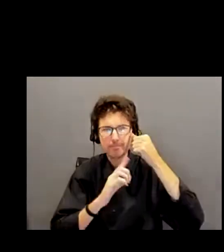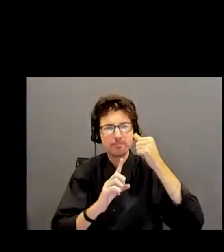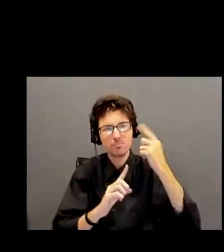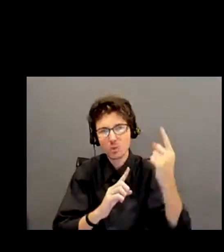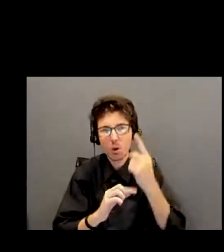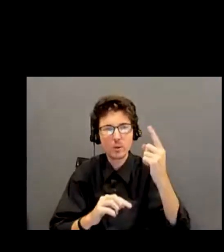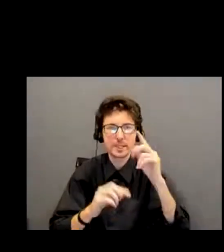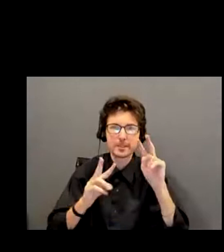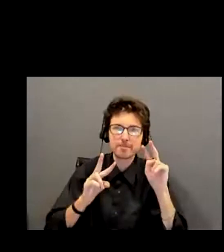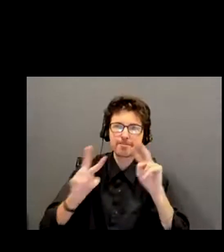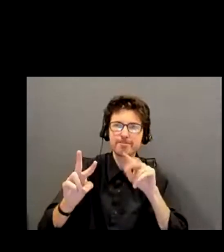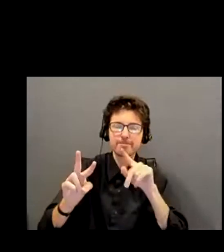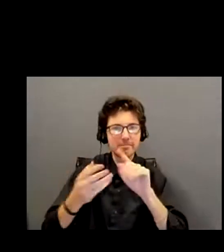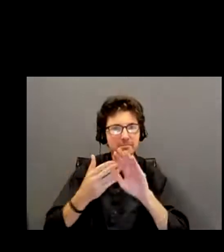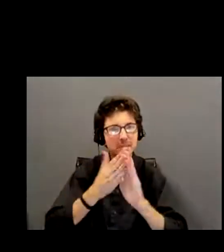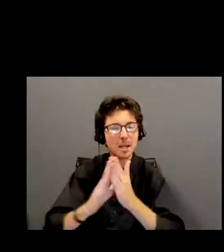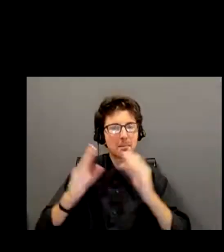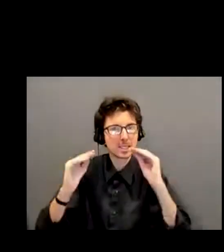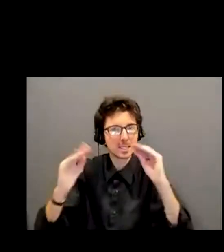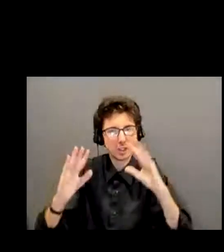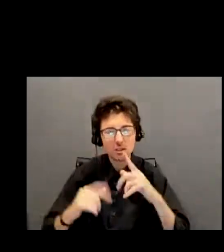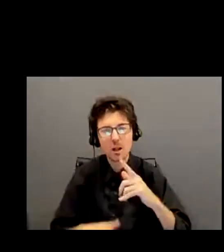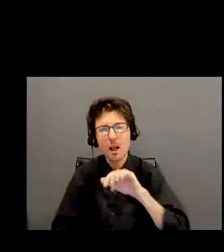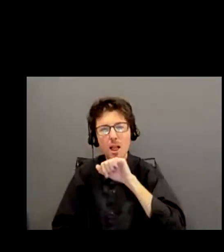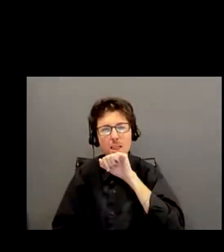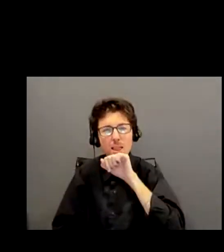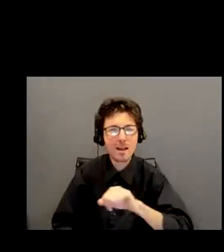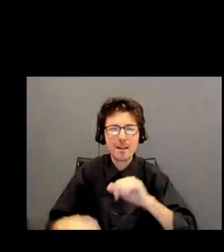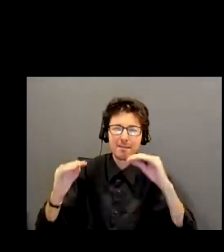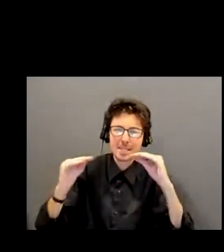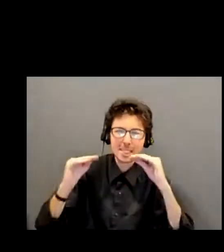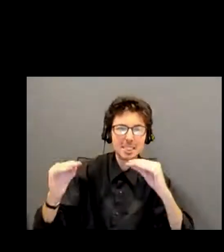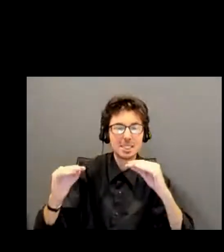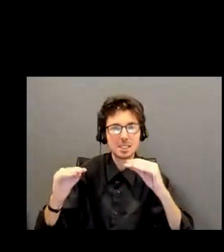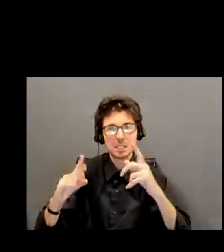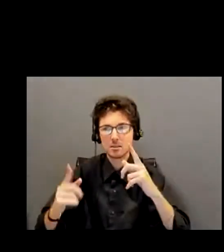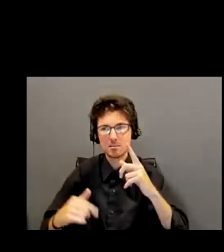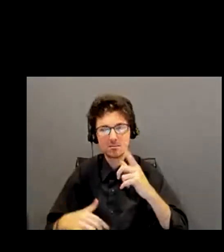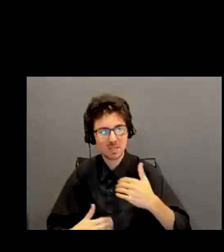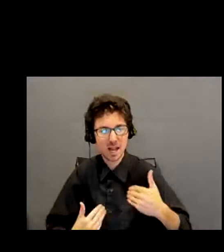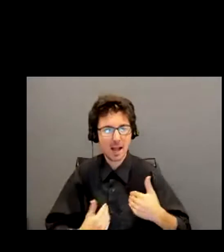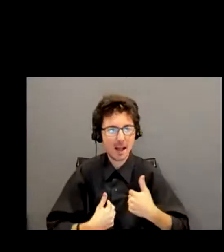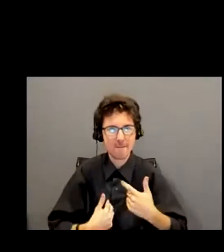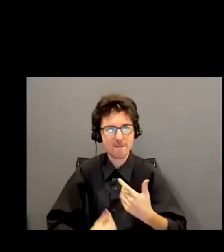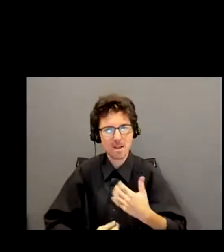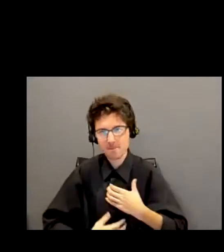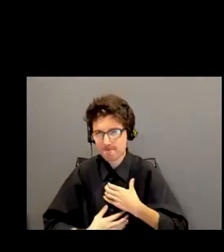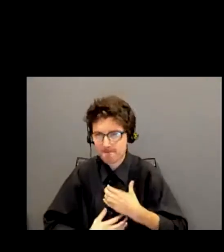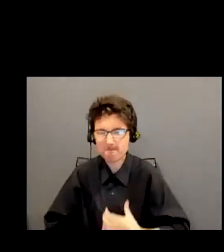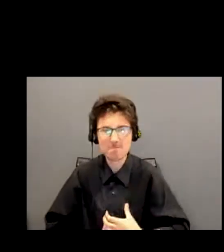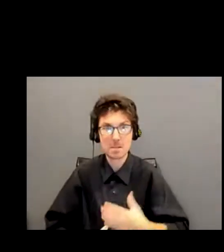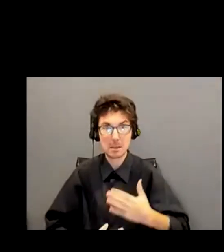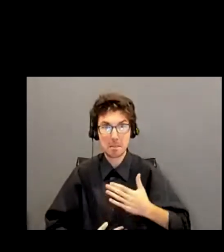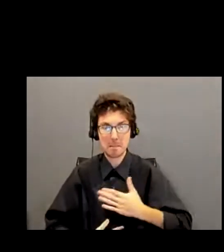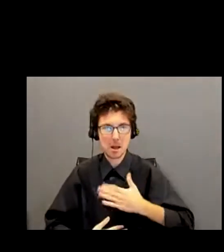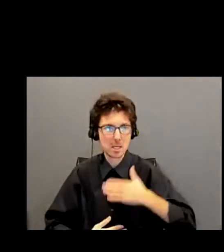teacher. I have always loved to teach and had an indescribable desire to transmit my knowledge and